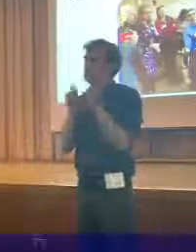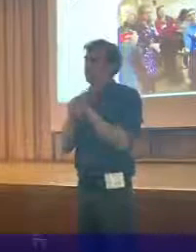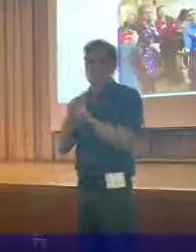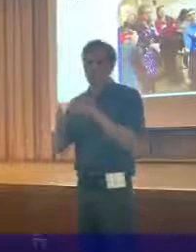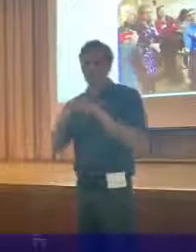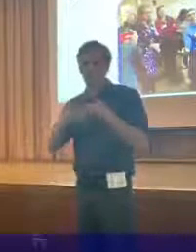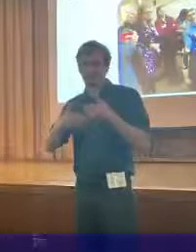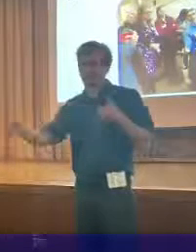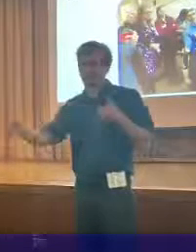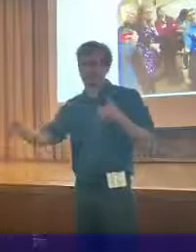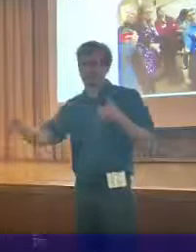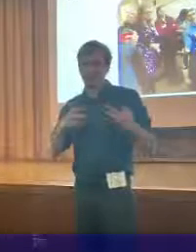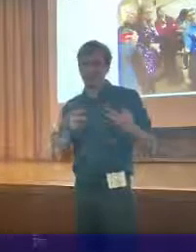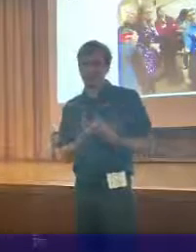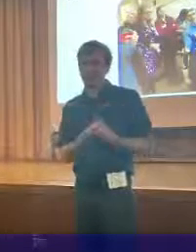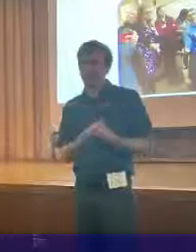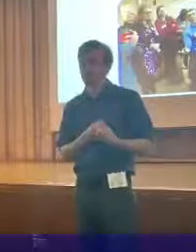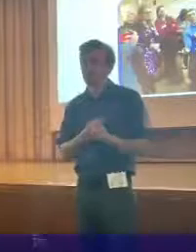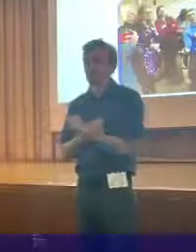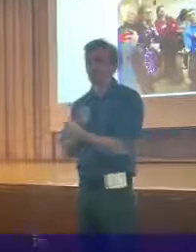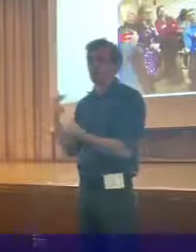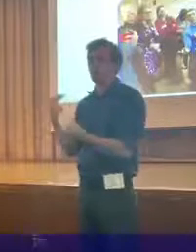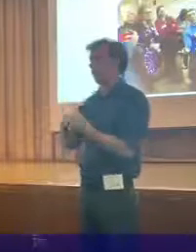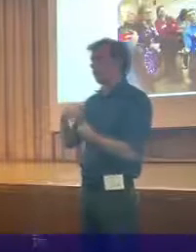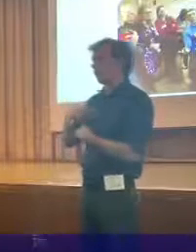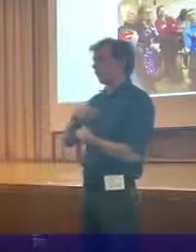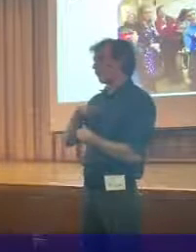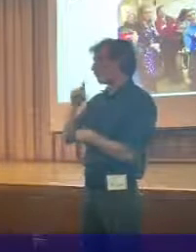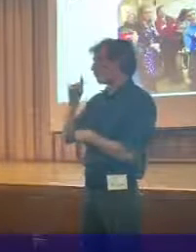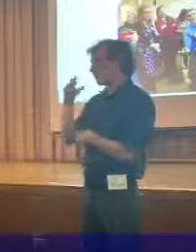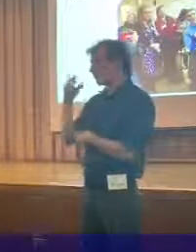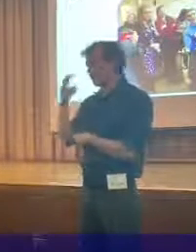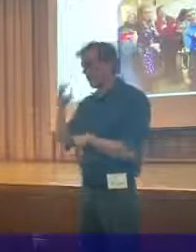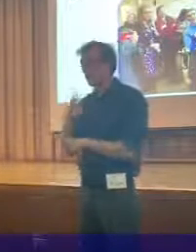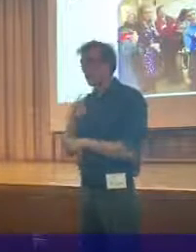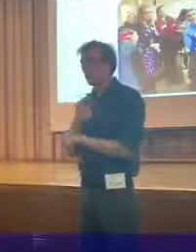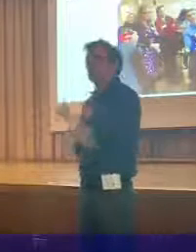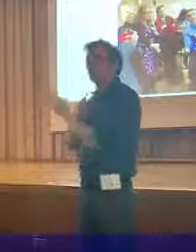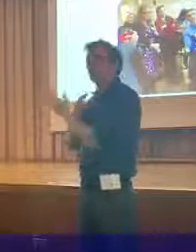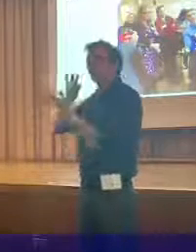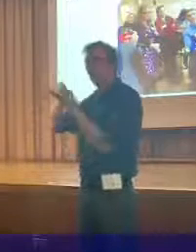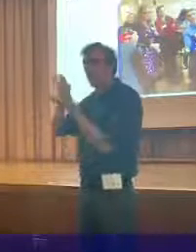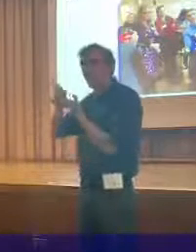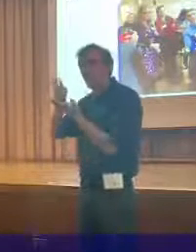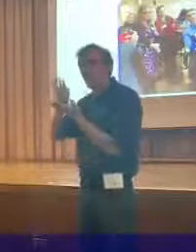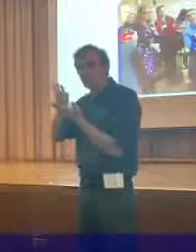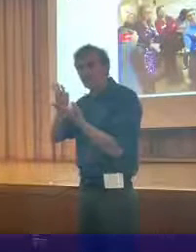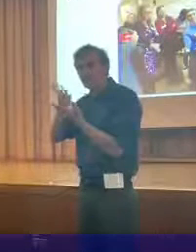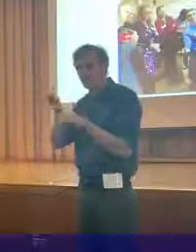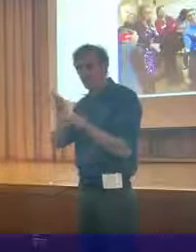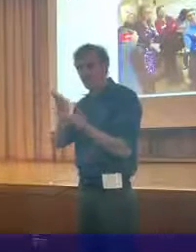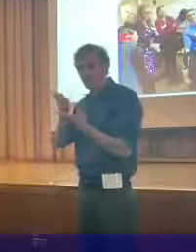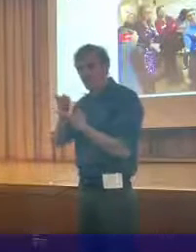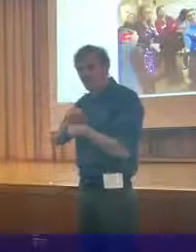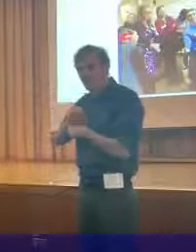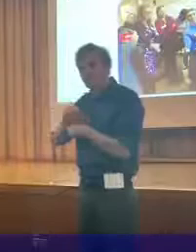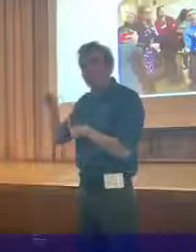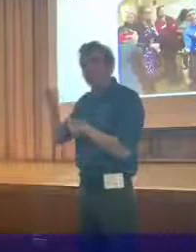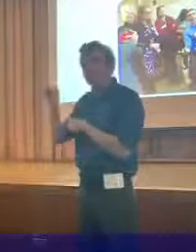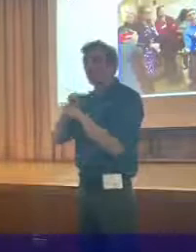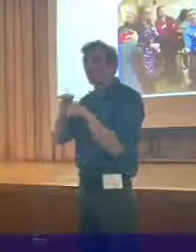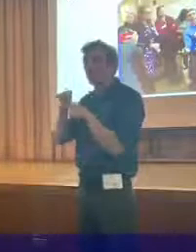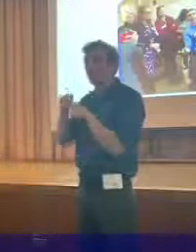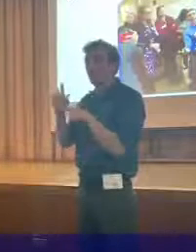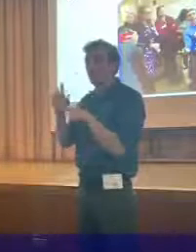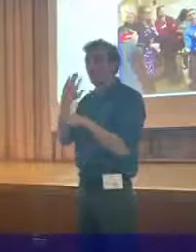2012, and he does accounting work. He's trained as an accountant, and I will never forget the day